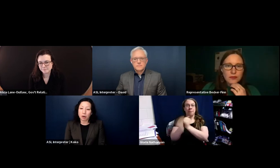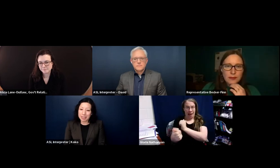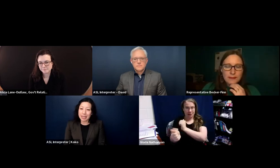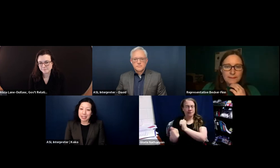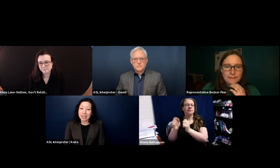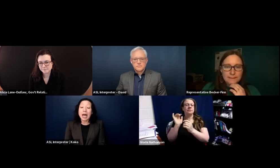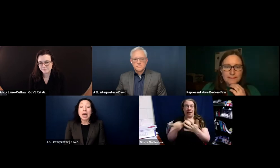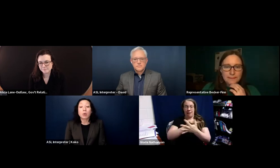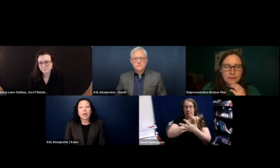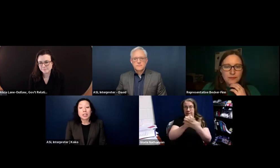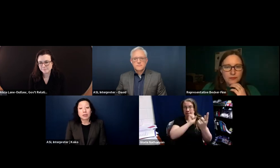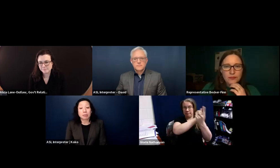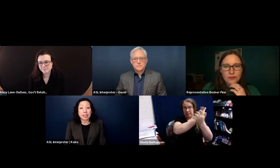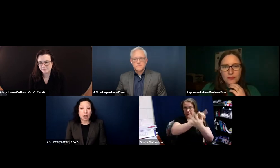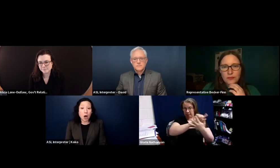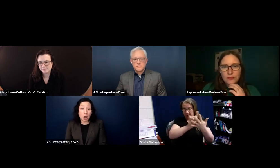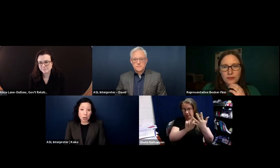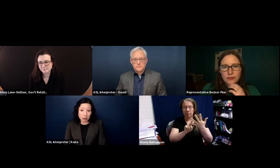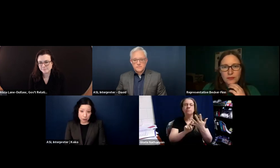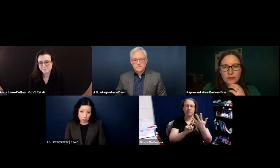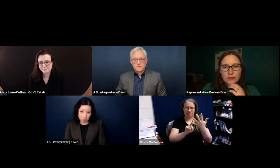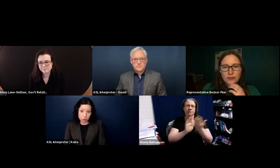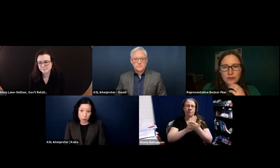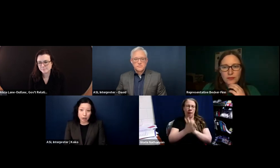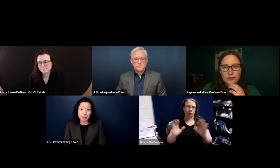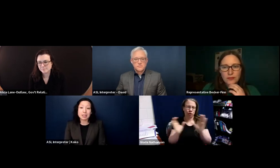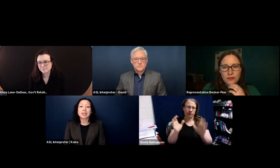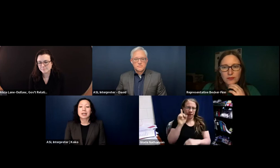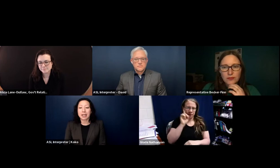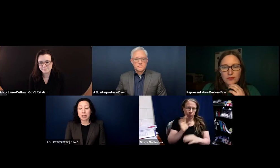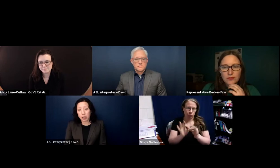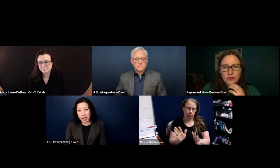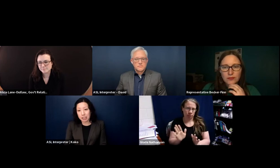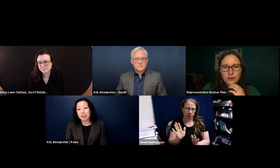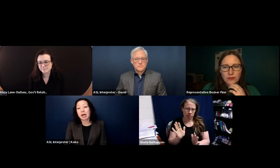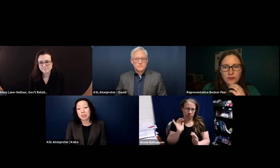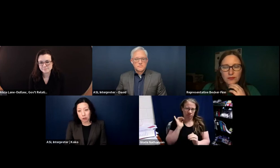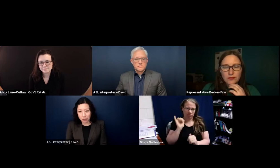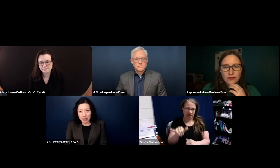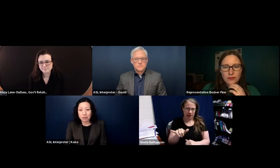It's the performance test. Once you have completed all of those requirements, then